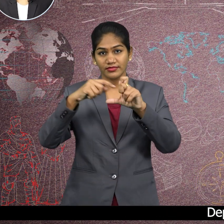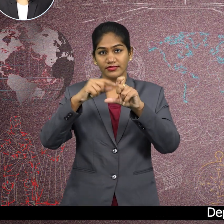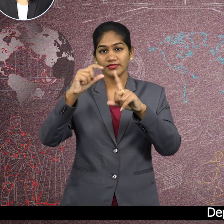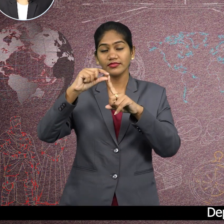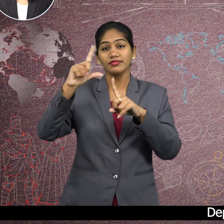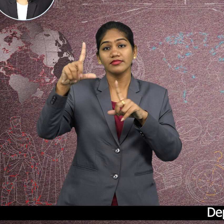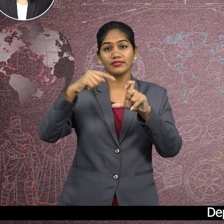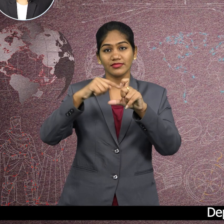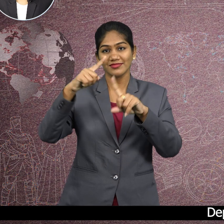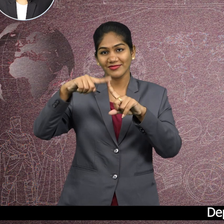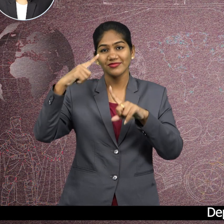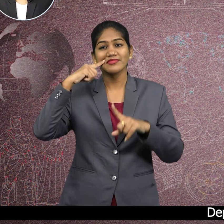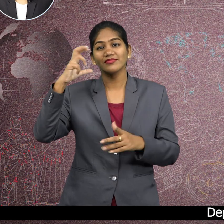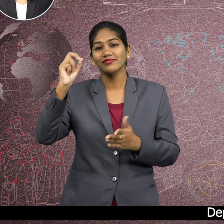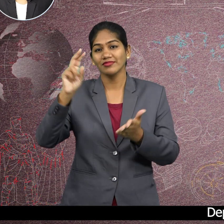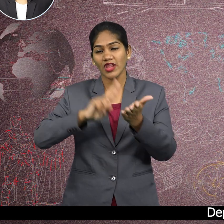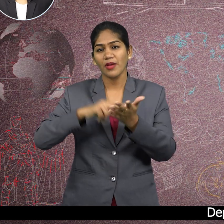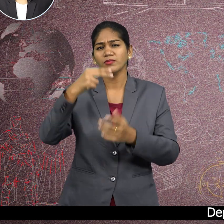Depletion,